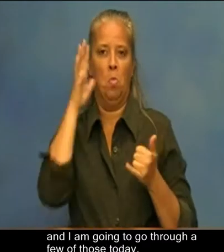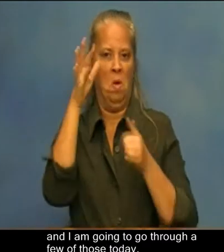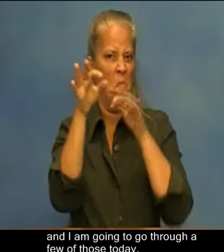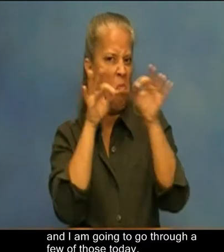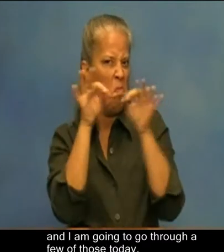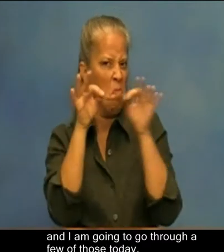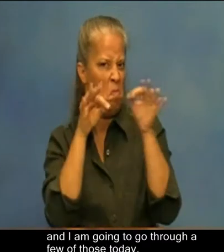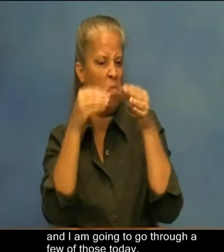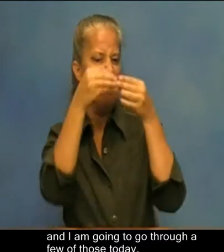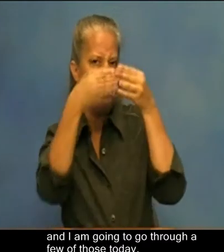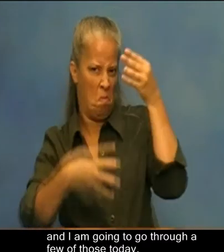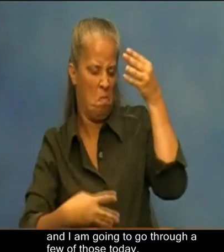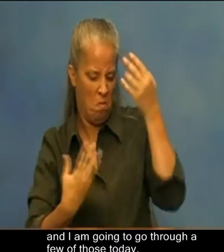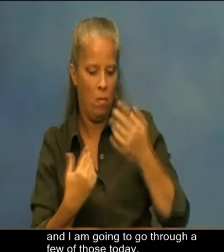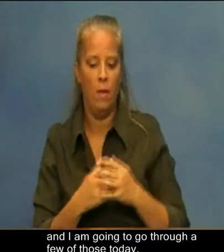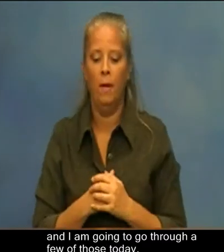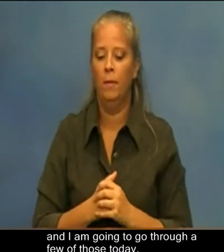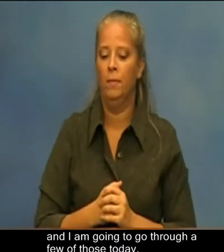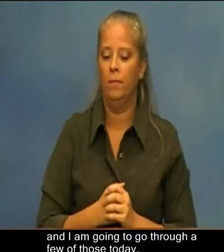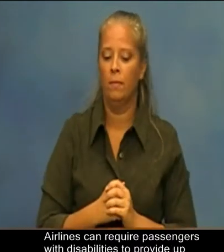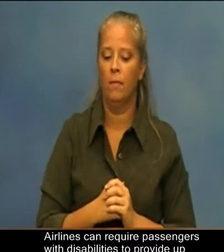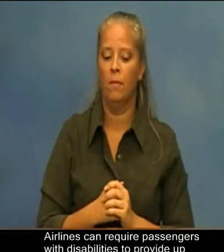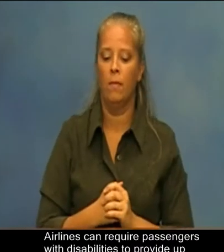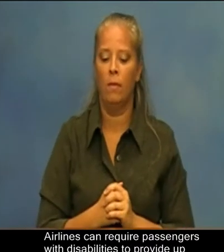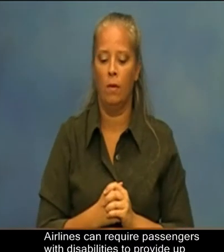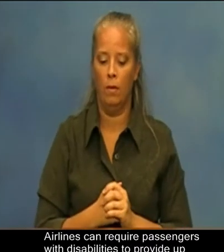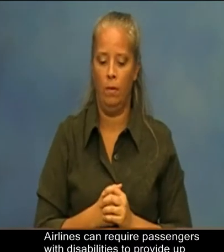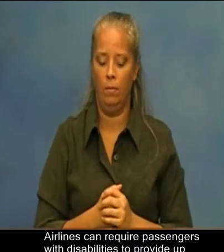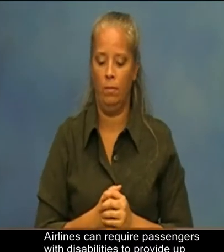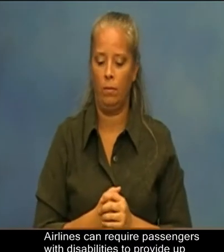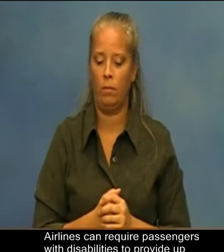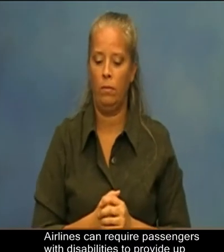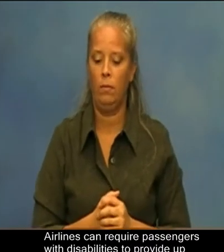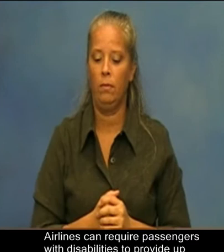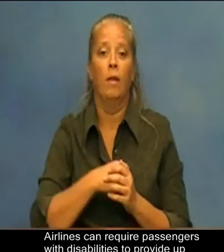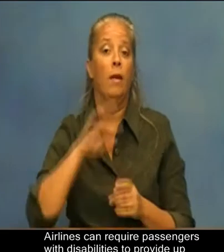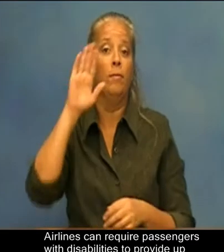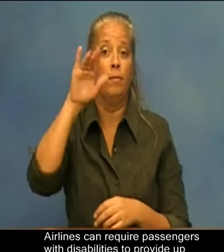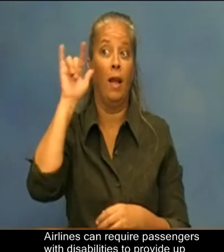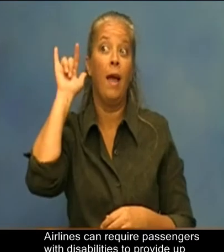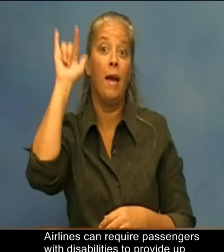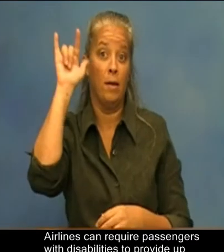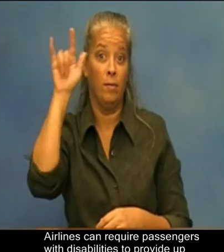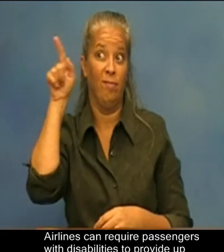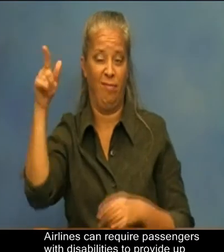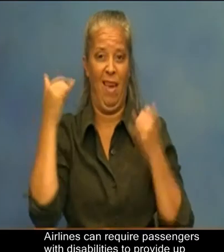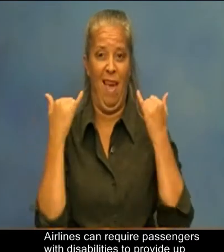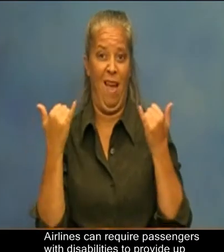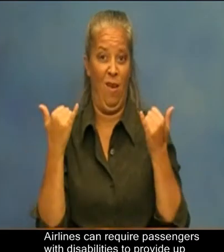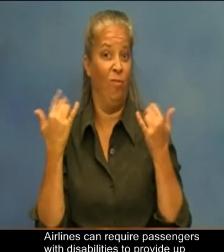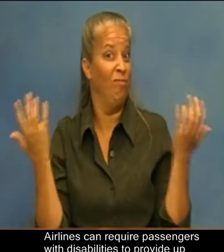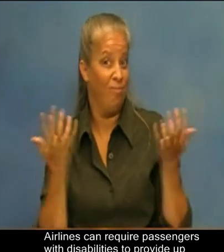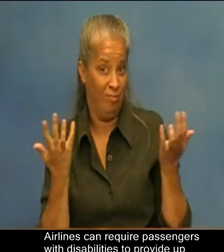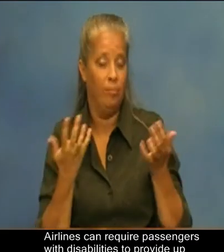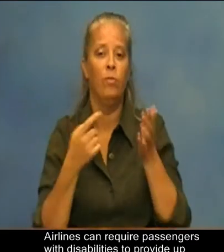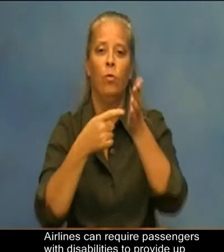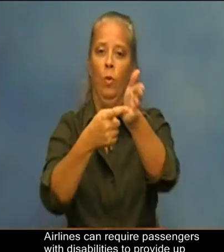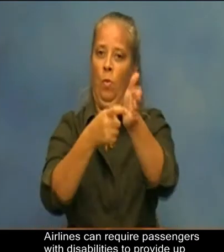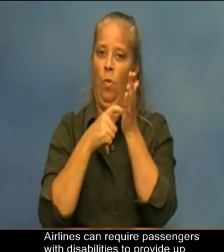And I am going to go through a few of those today. Airlines can require passengers with disabilities to provide